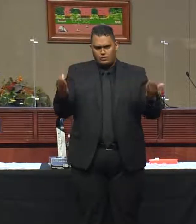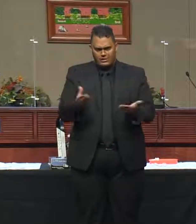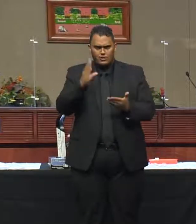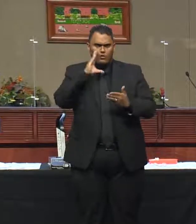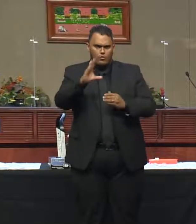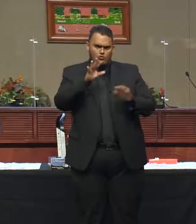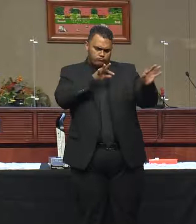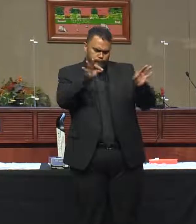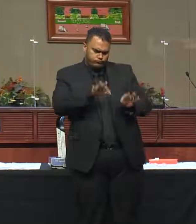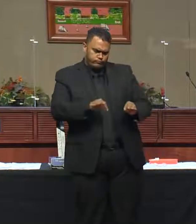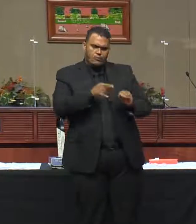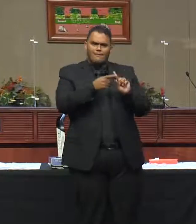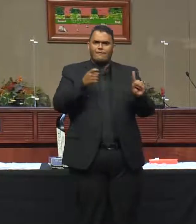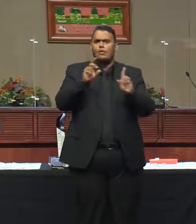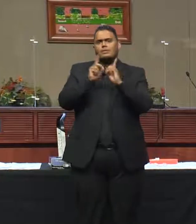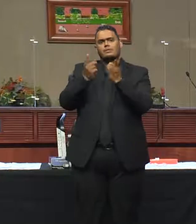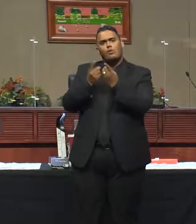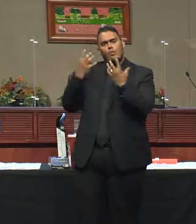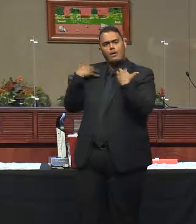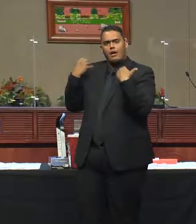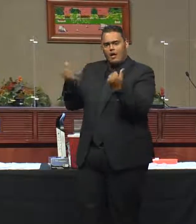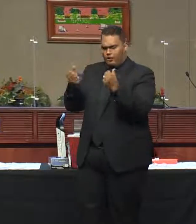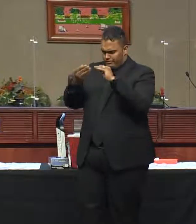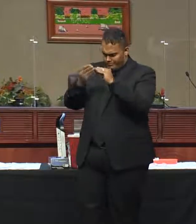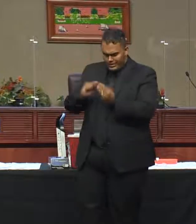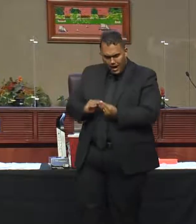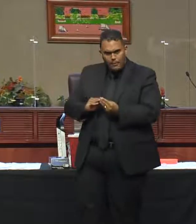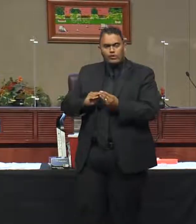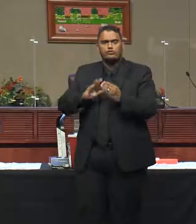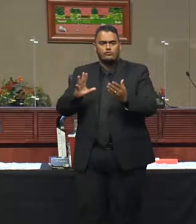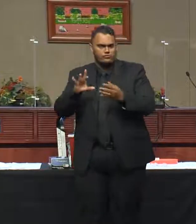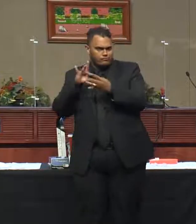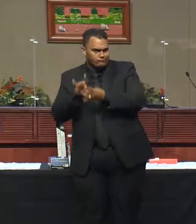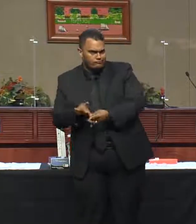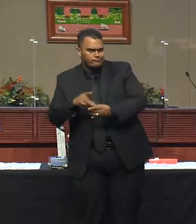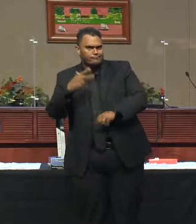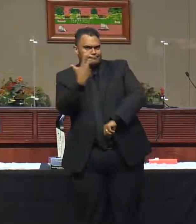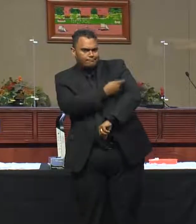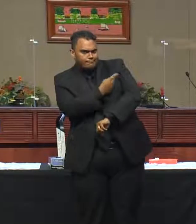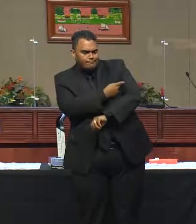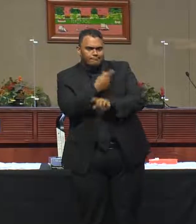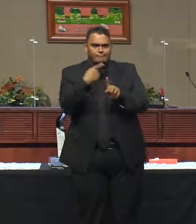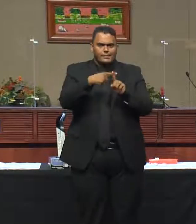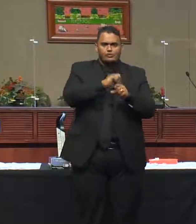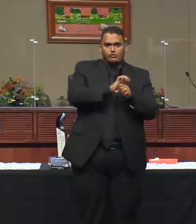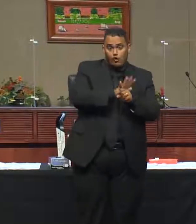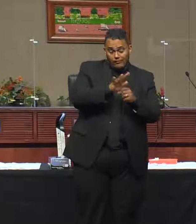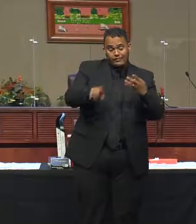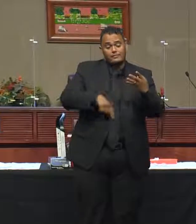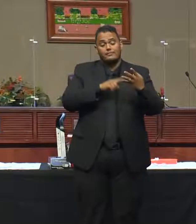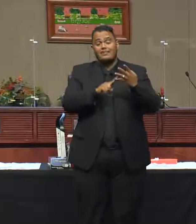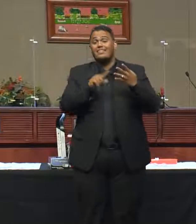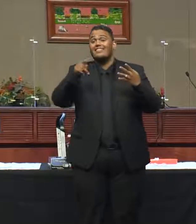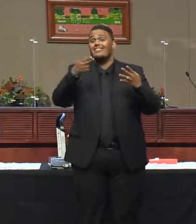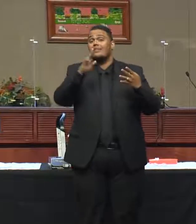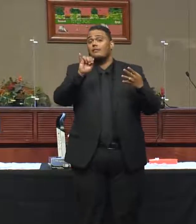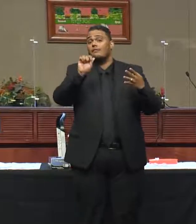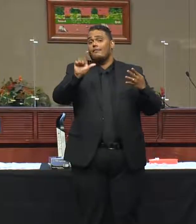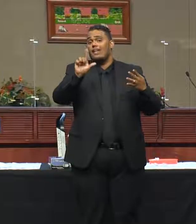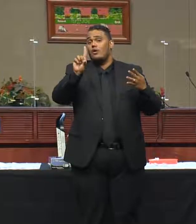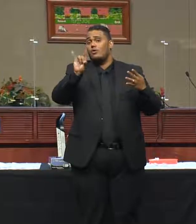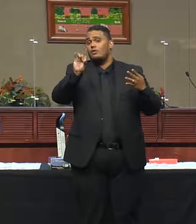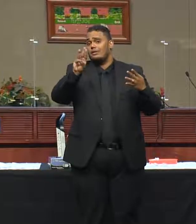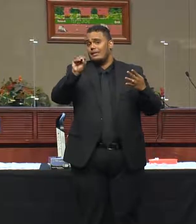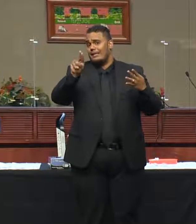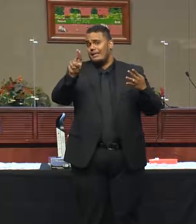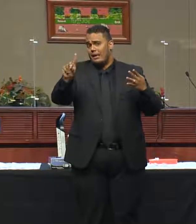least, Comptroller Phil Diamond is here also to discuss tourist development tax revenue. Much to discuss today. We will begin